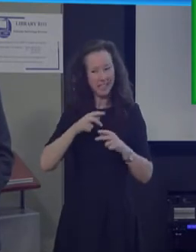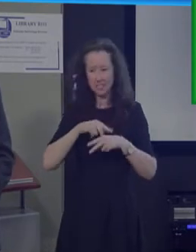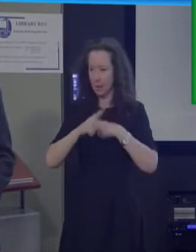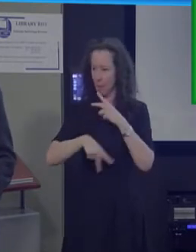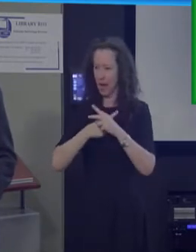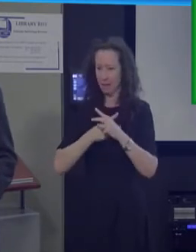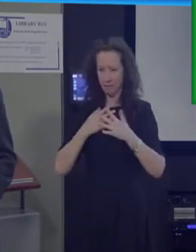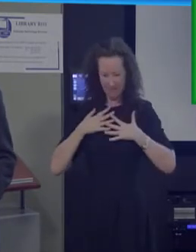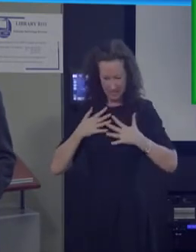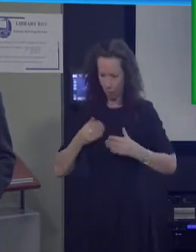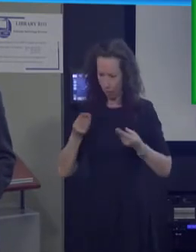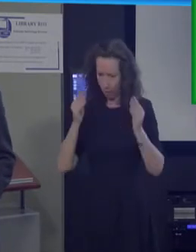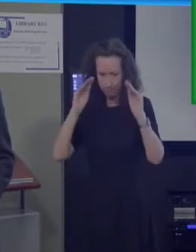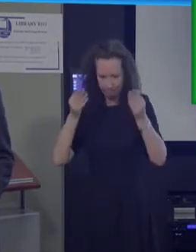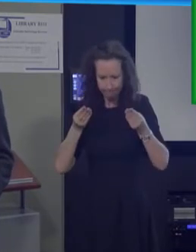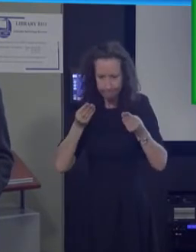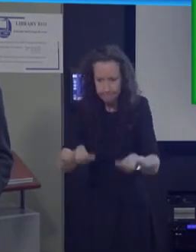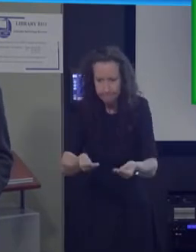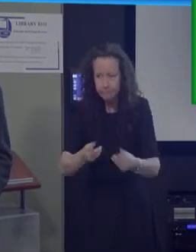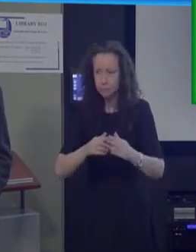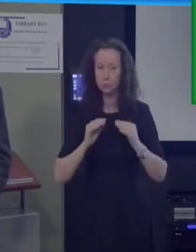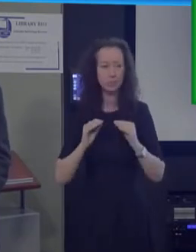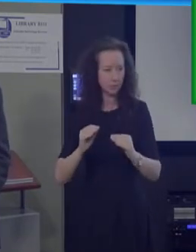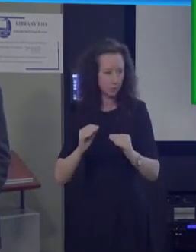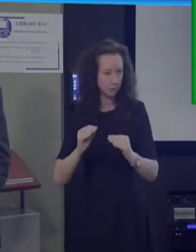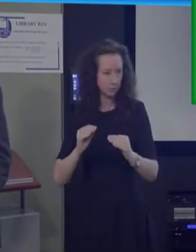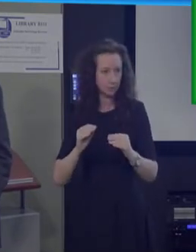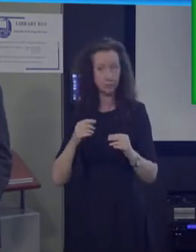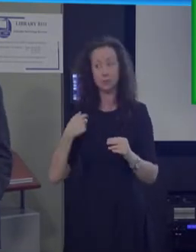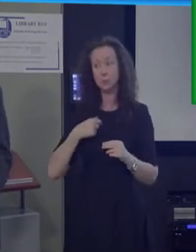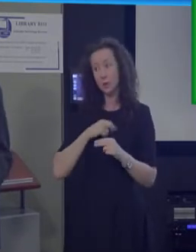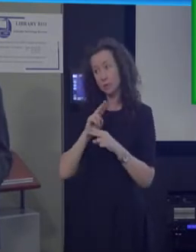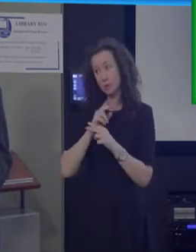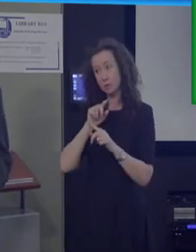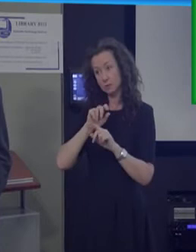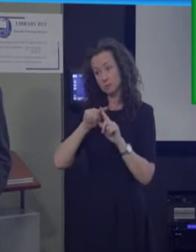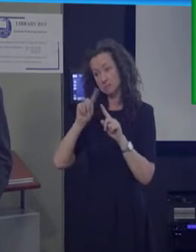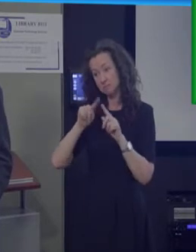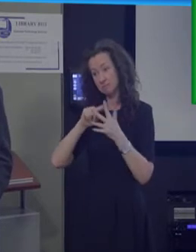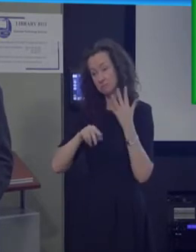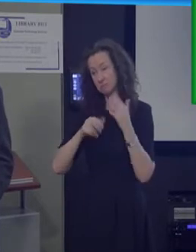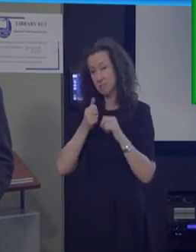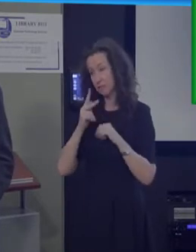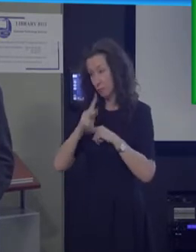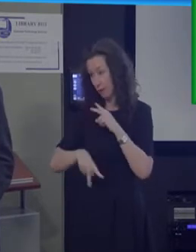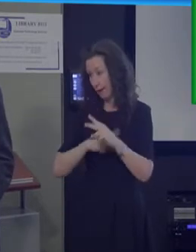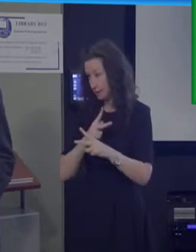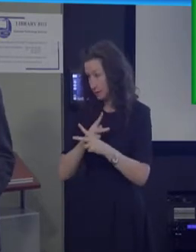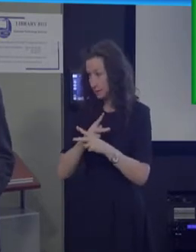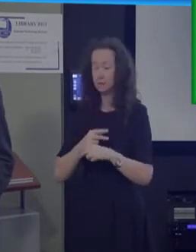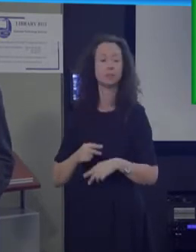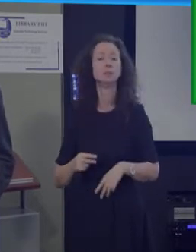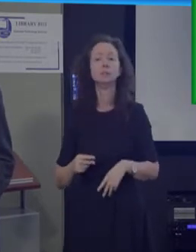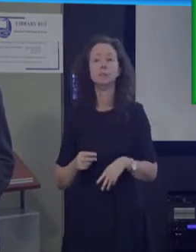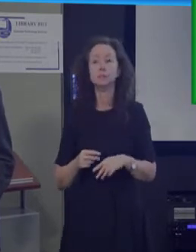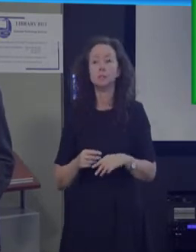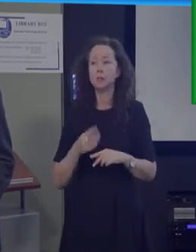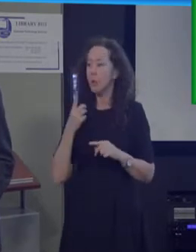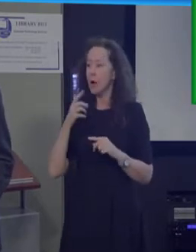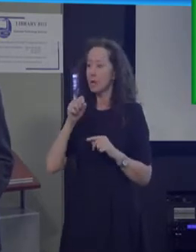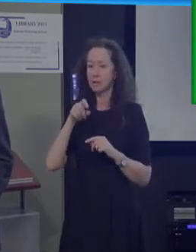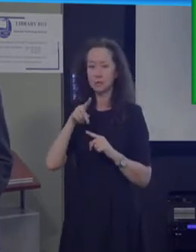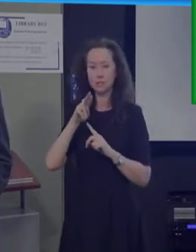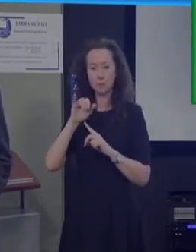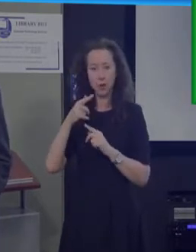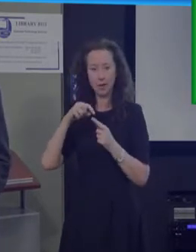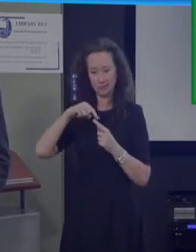context in order to teach this, and we've used several. Here's one kind of context, the springs. Children